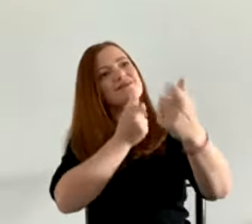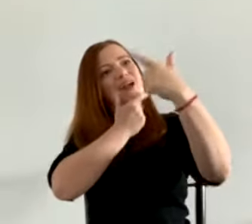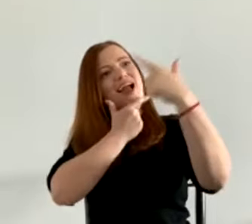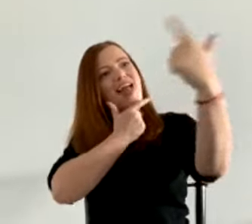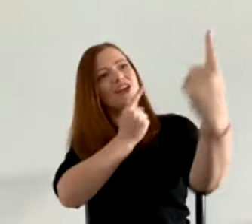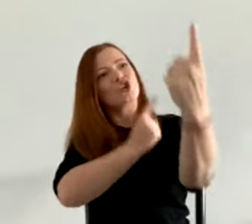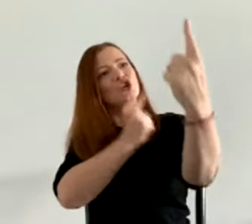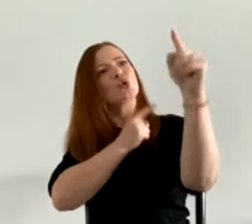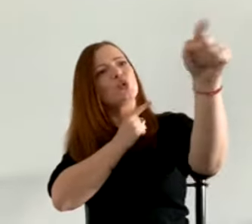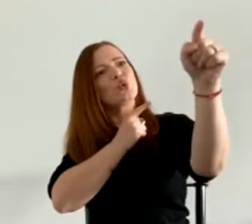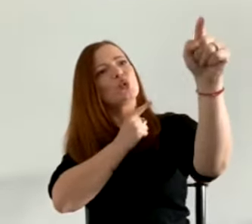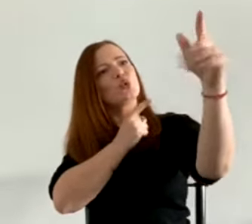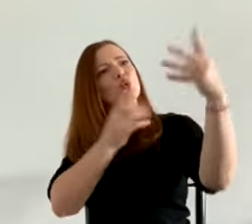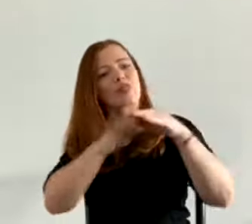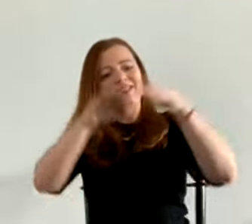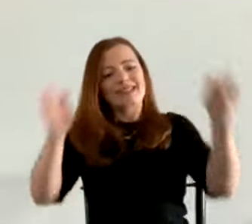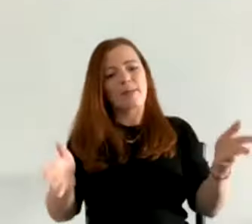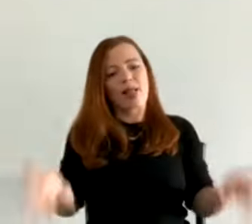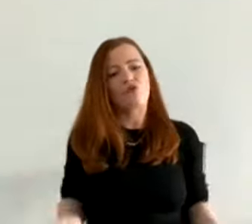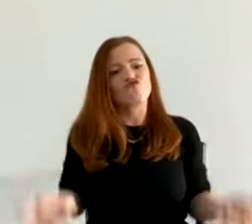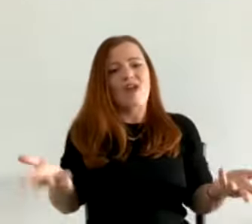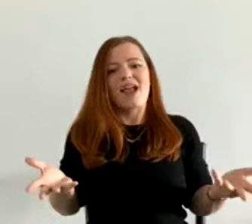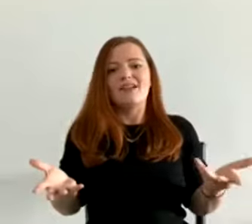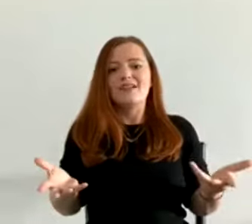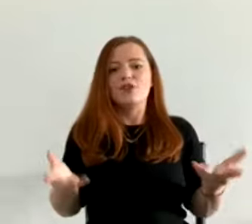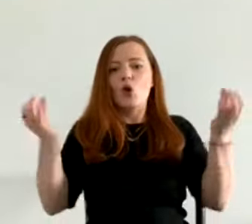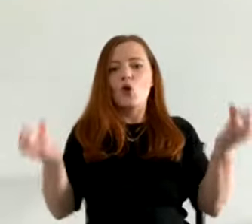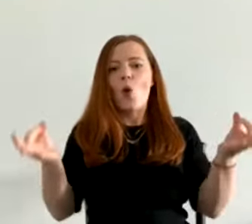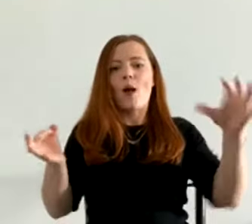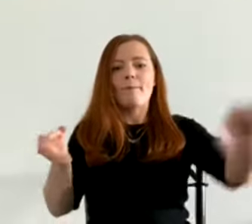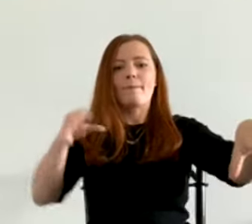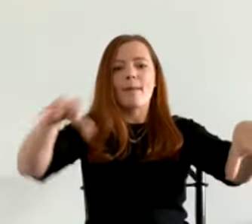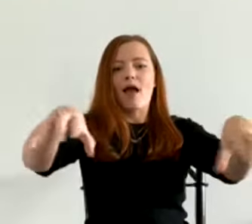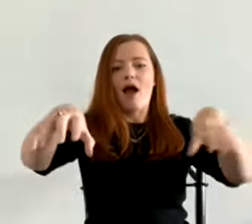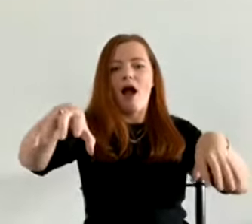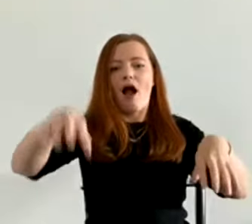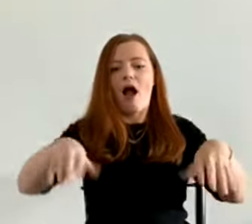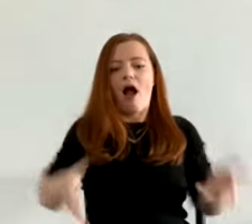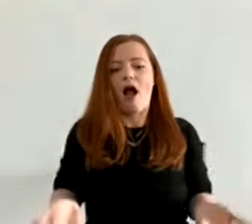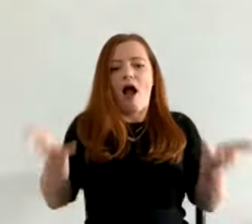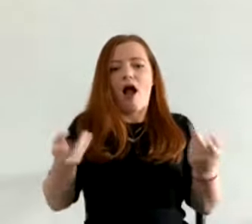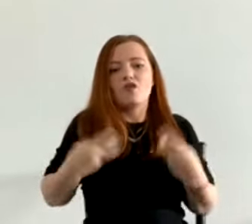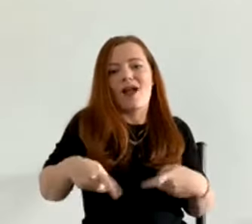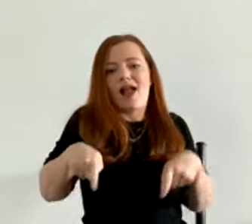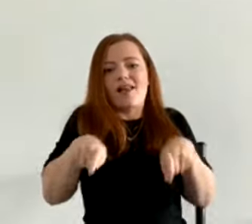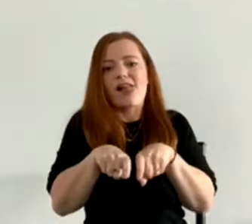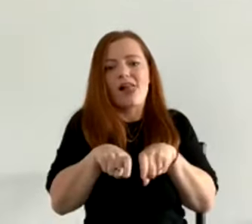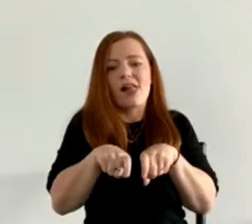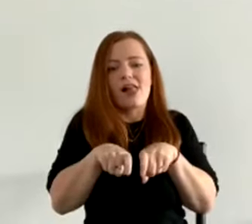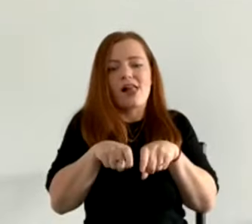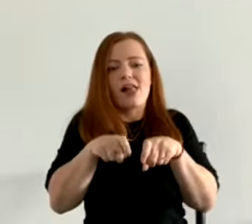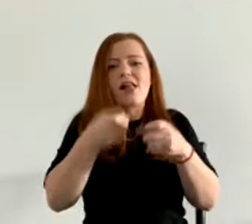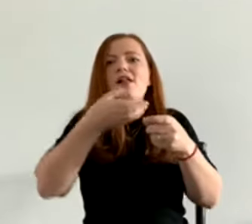knees under. A small trickle of sugar water escapes from the tin and settles in my